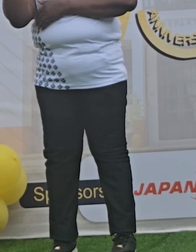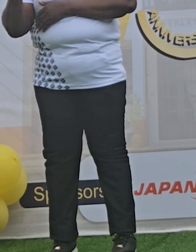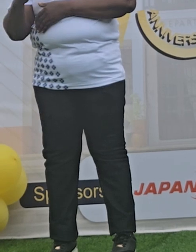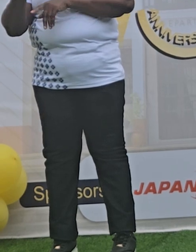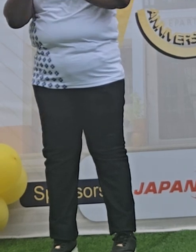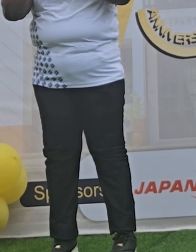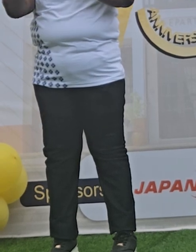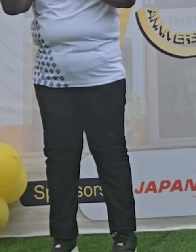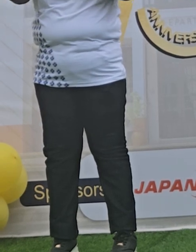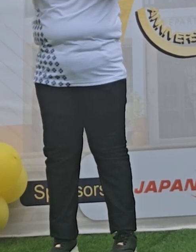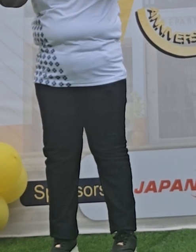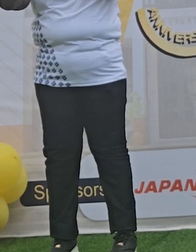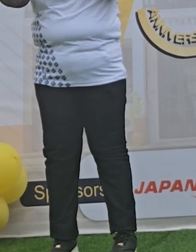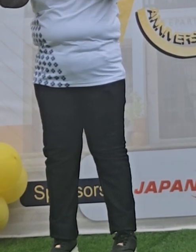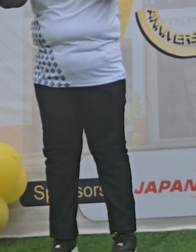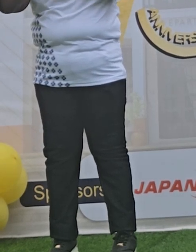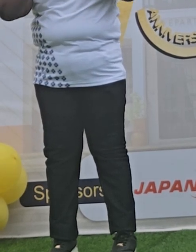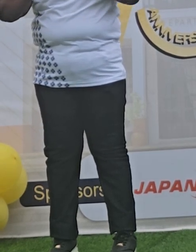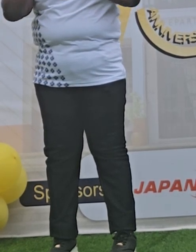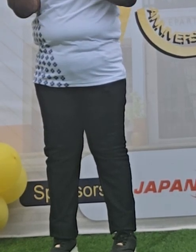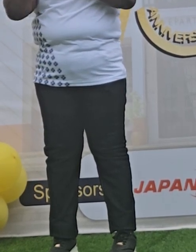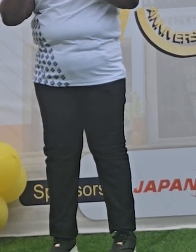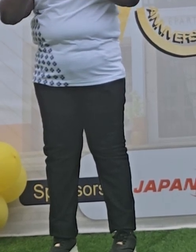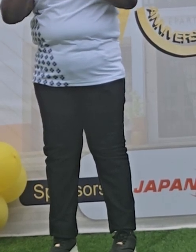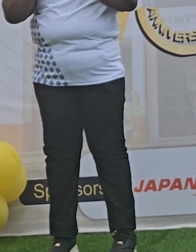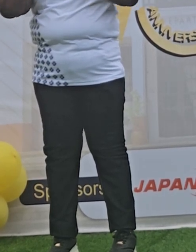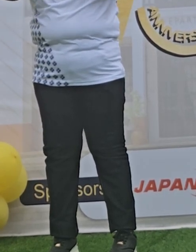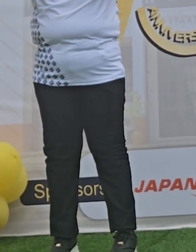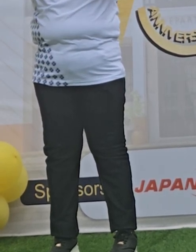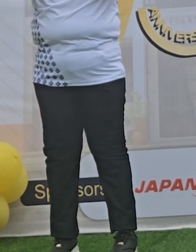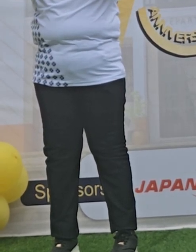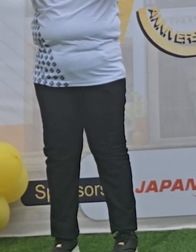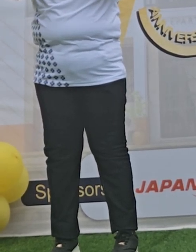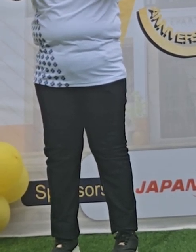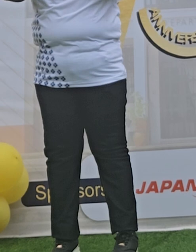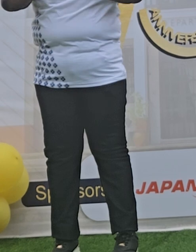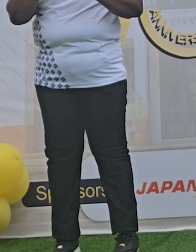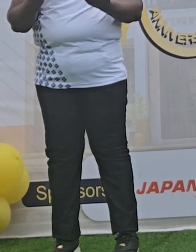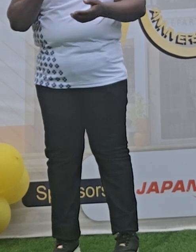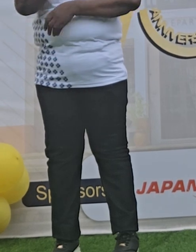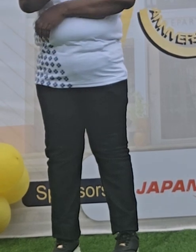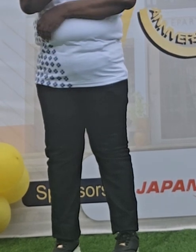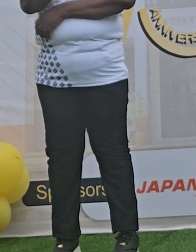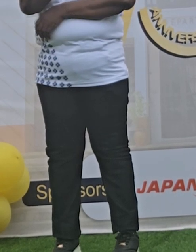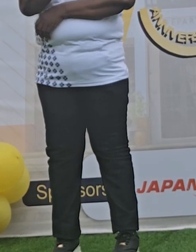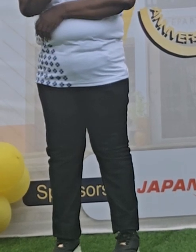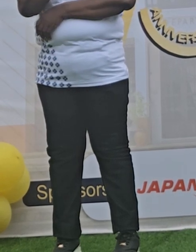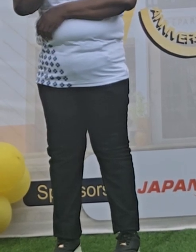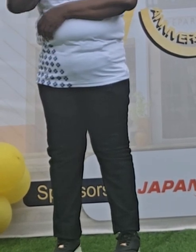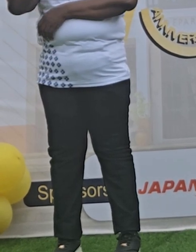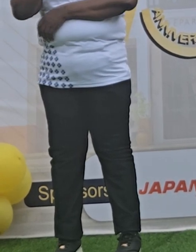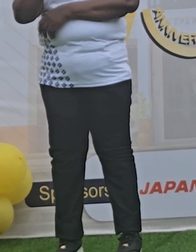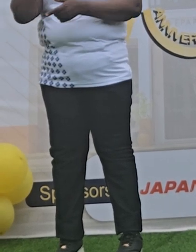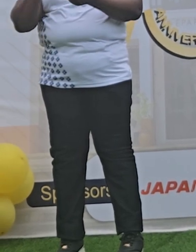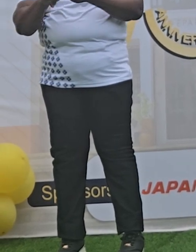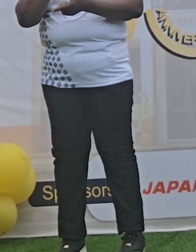from the UK, I would say. Primarily Cambridge, Oxford, and